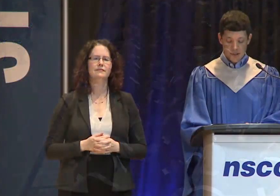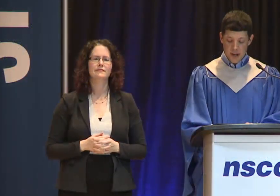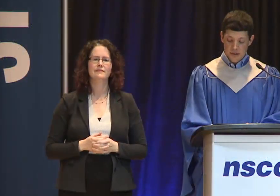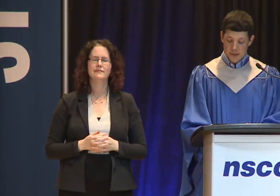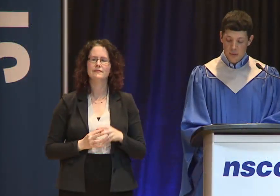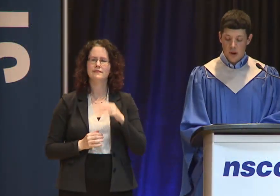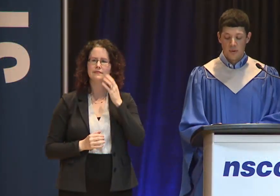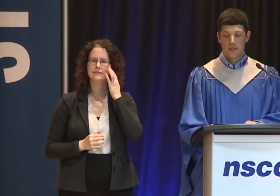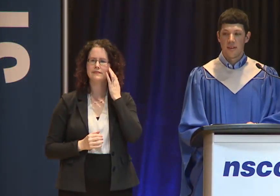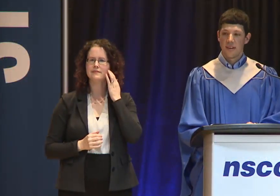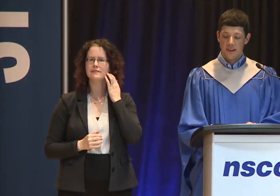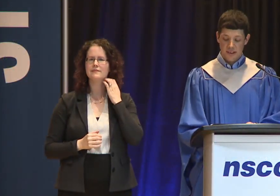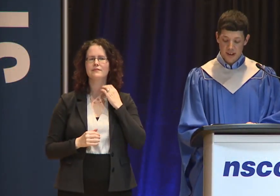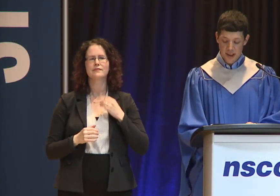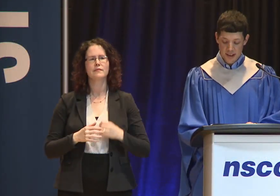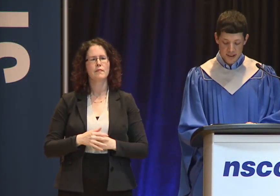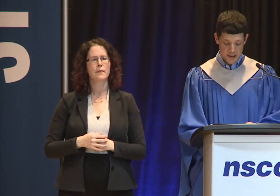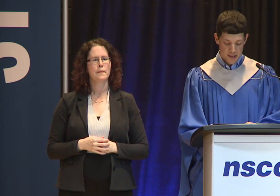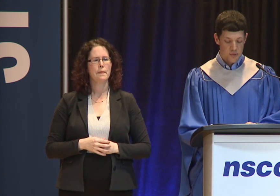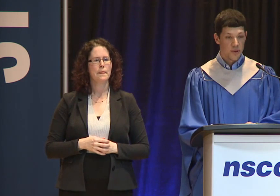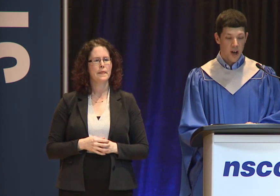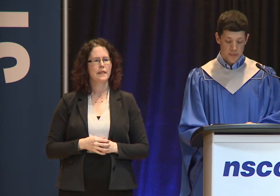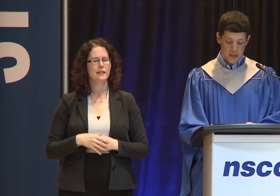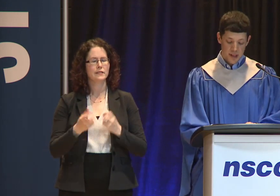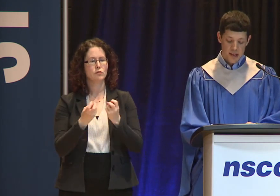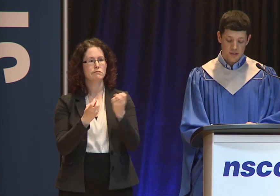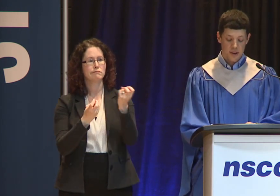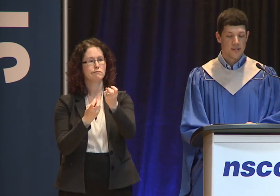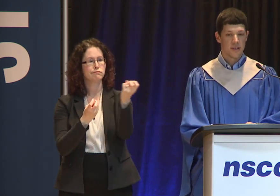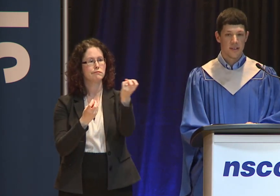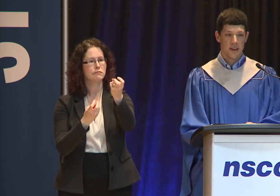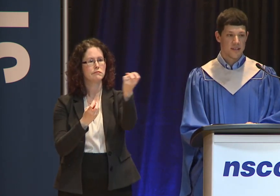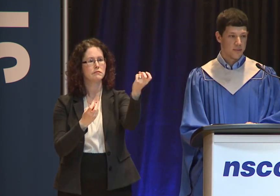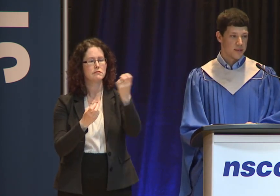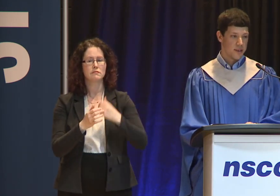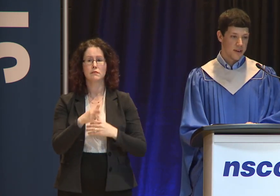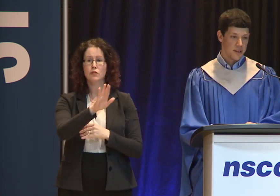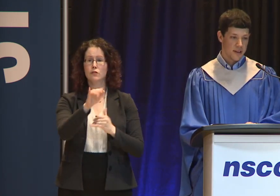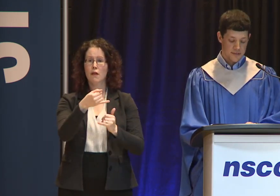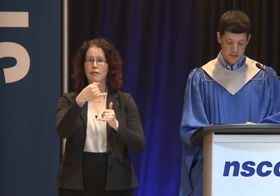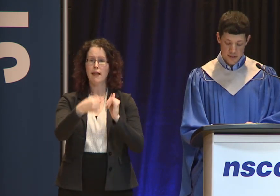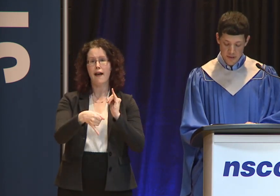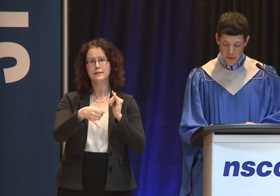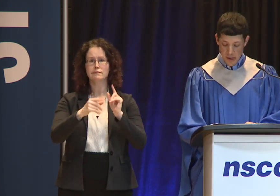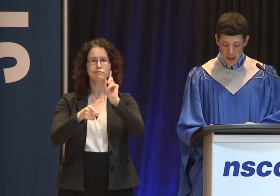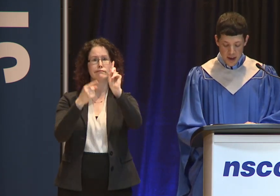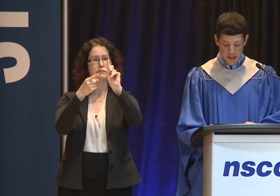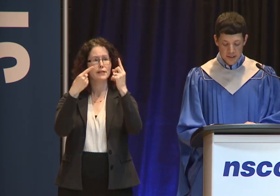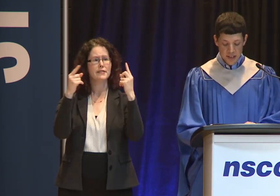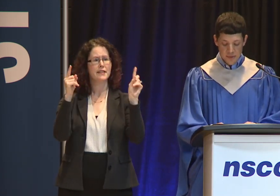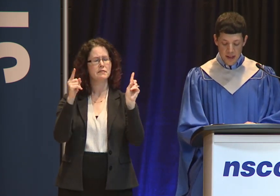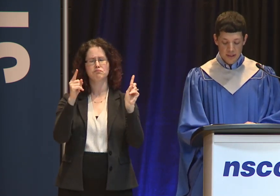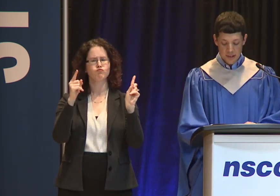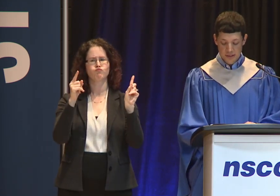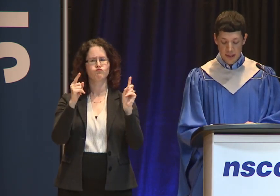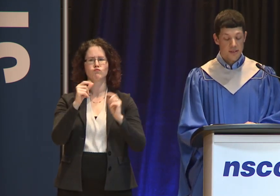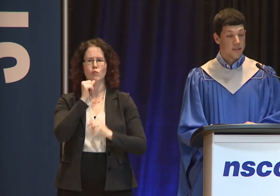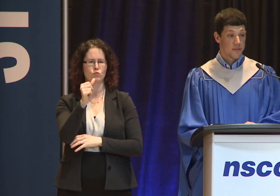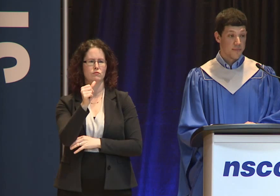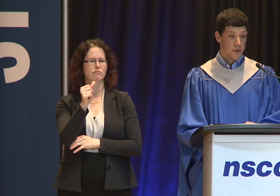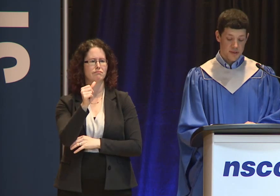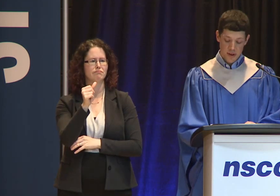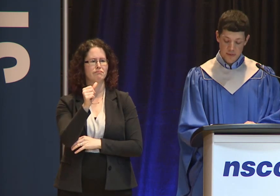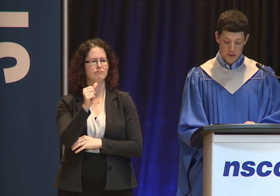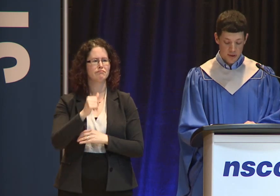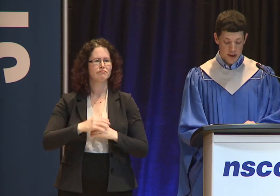There is no doubt that while we're sitting here today, this will not be the last great success that we see in our lives. And it seems that the